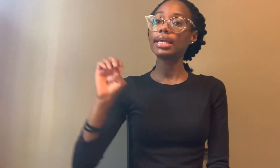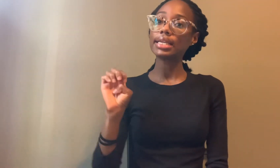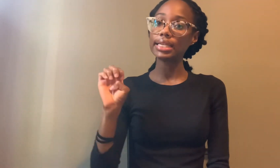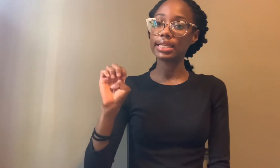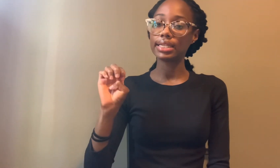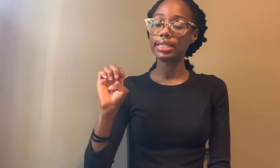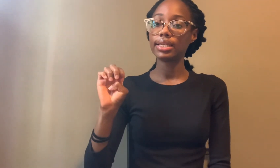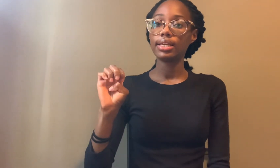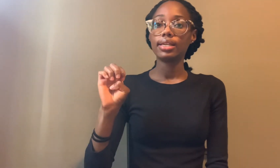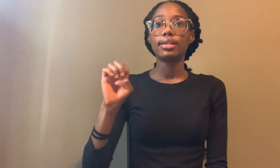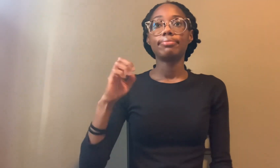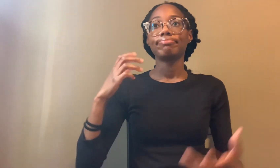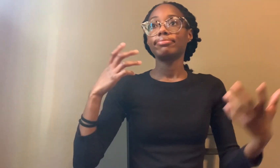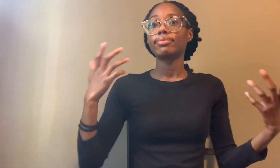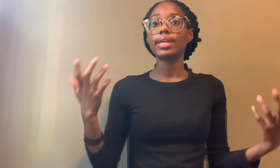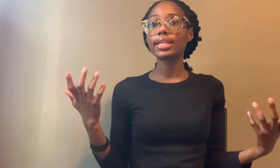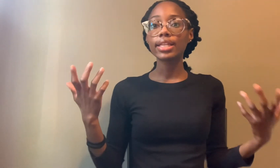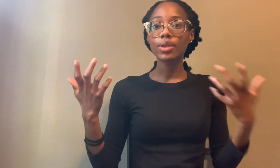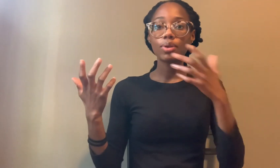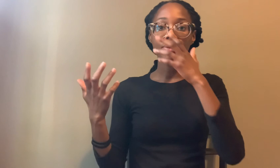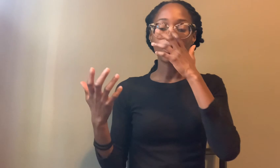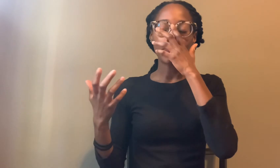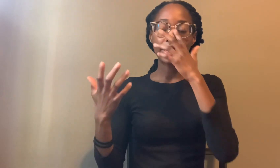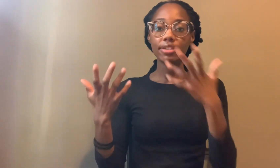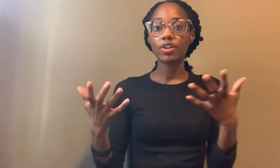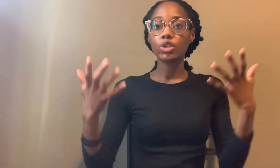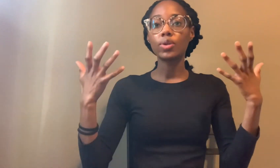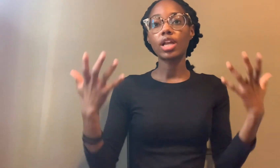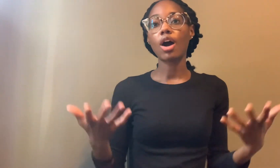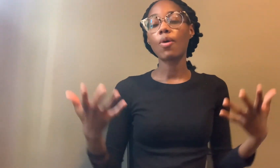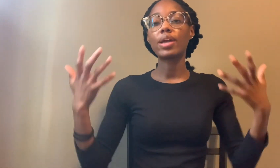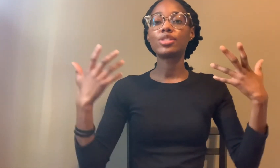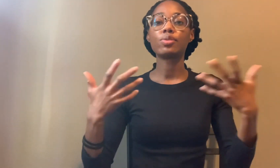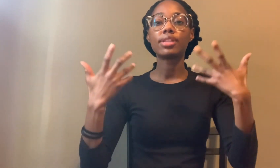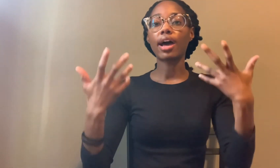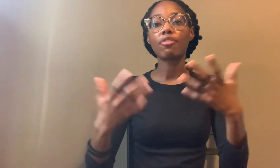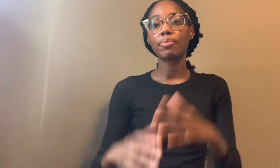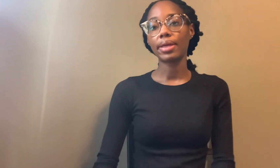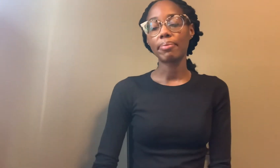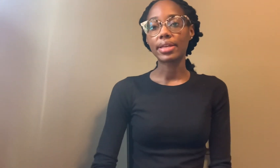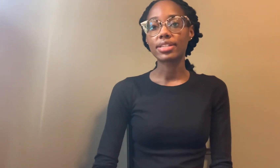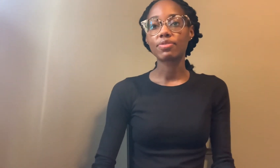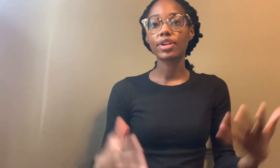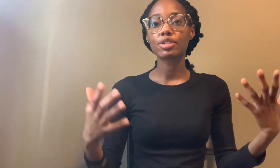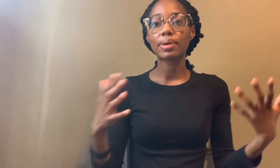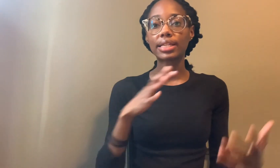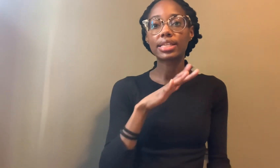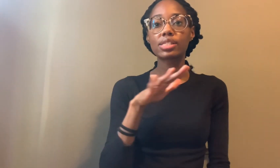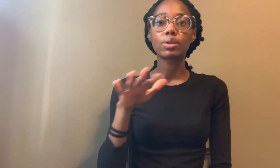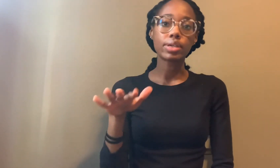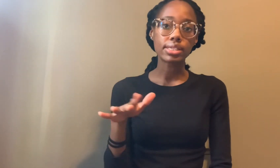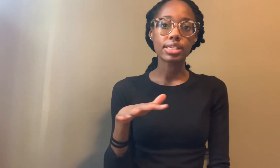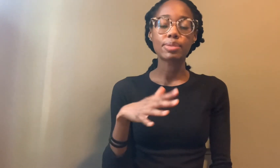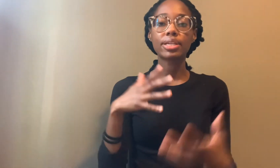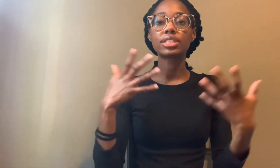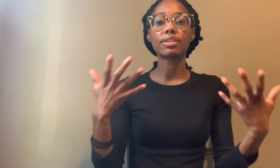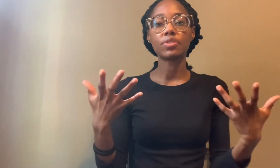M-I-C-H-E-L-L-E. Anything you don't know, by default, you can always use the alphabet, because finger spelling is so easy, especially if you know